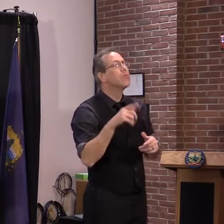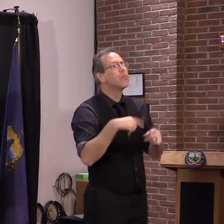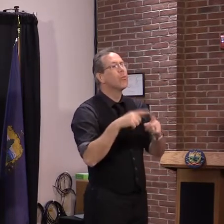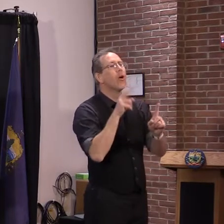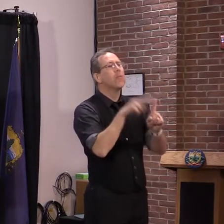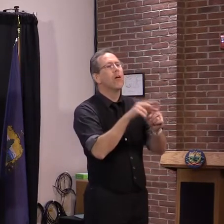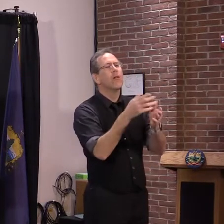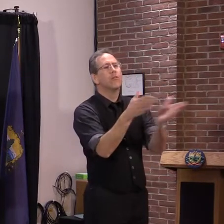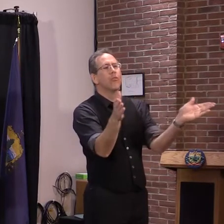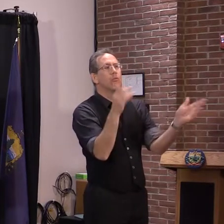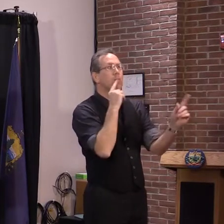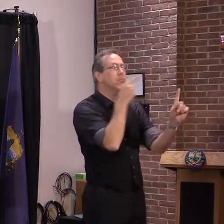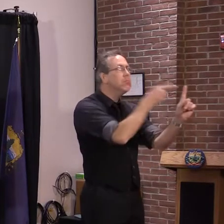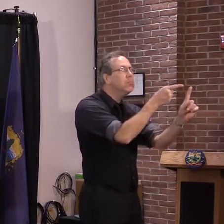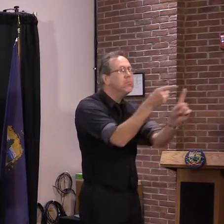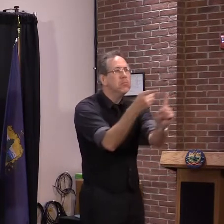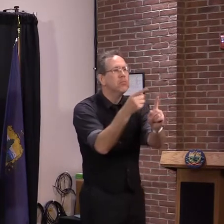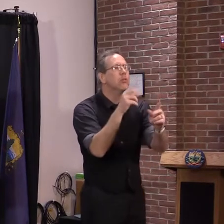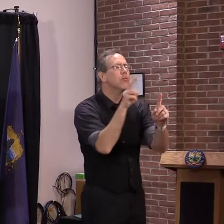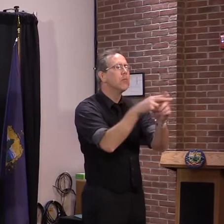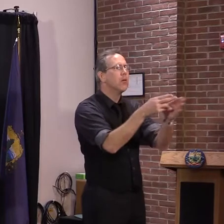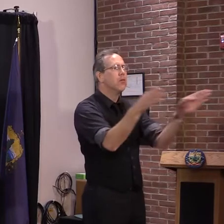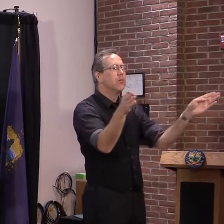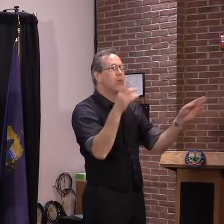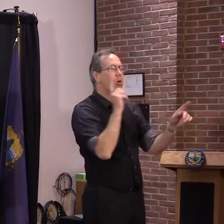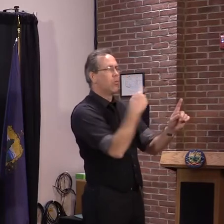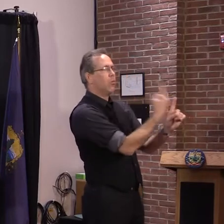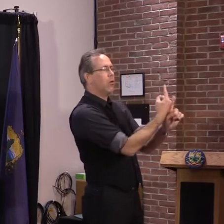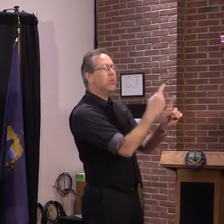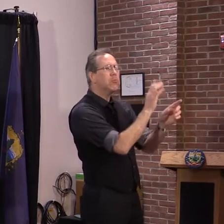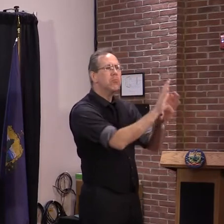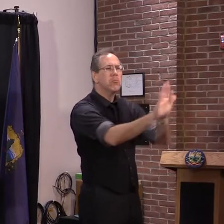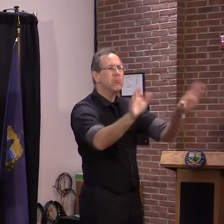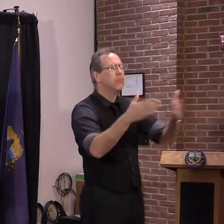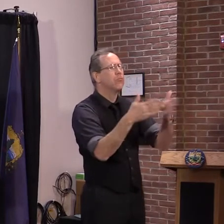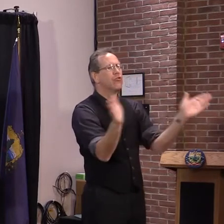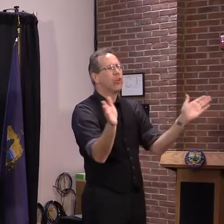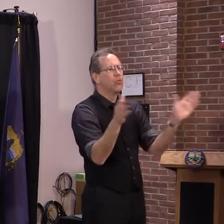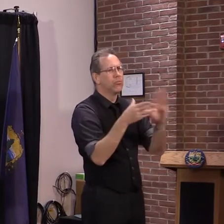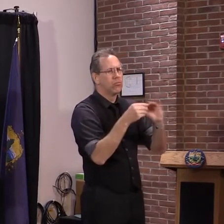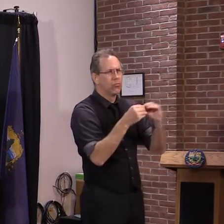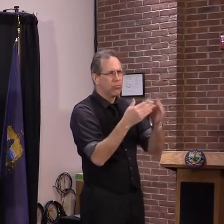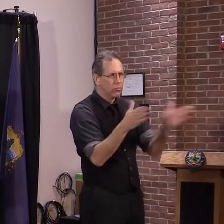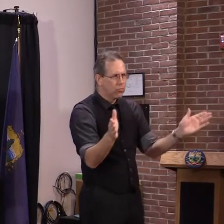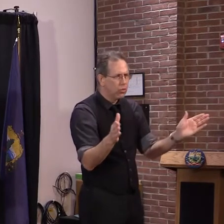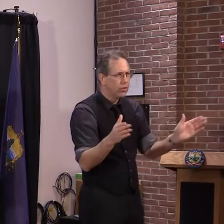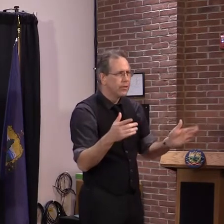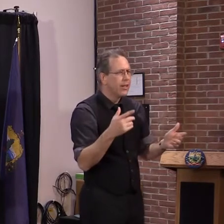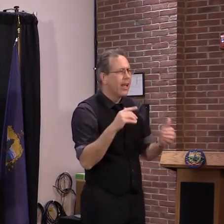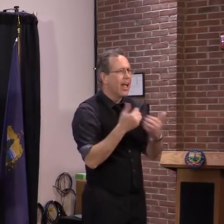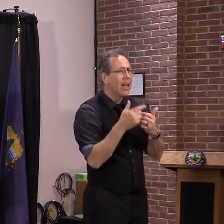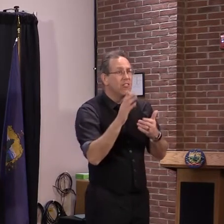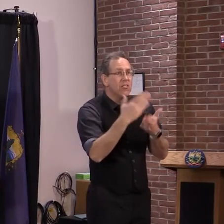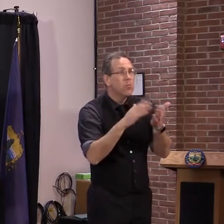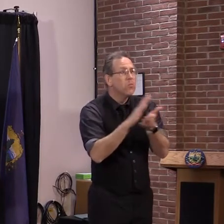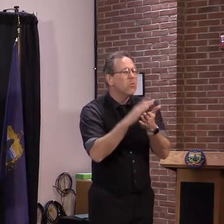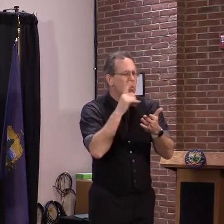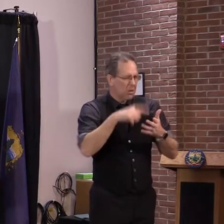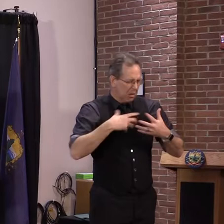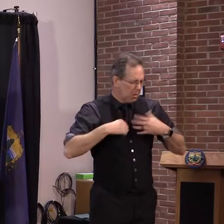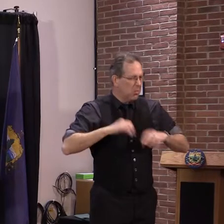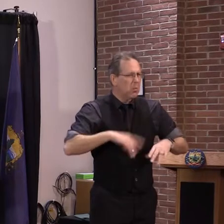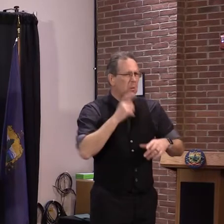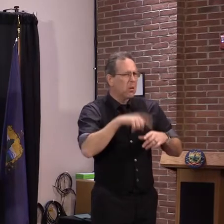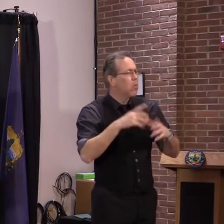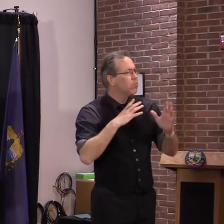be schools. Increasingly, we'll see the no need for specific mitigation recommendations inside of schools. For some of those overly